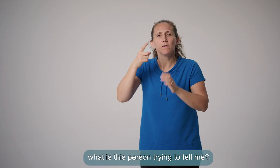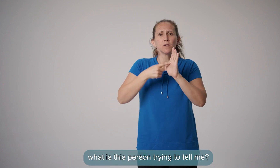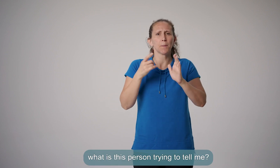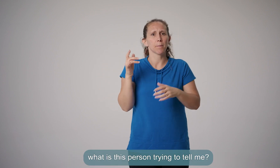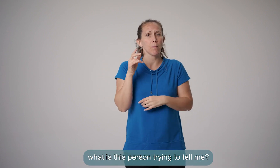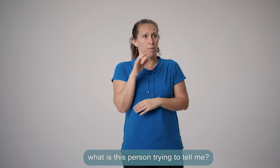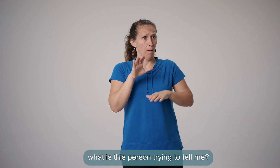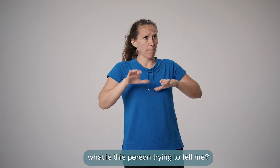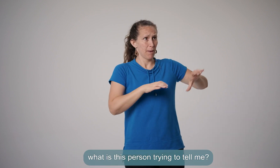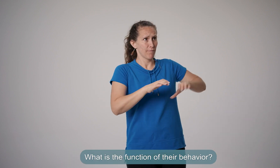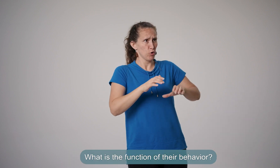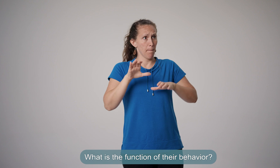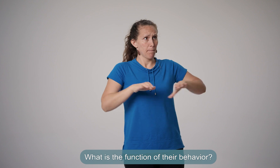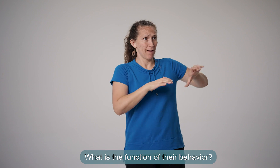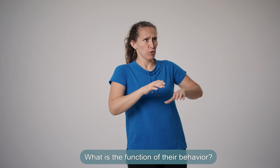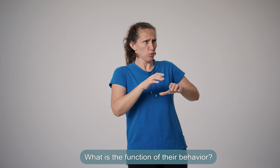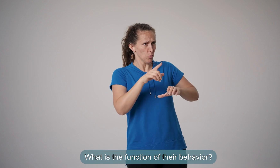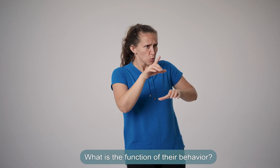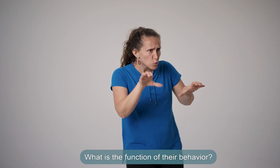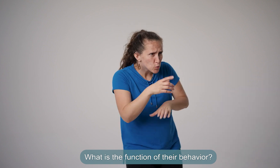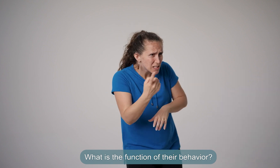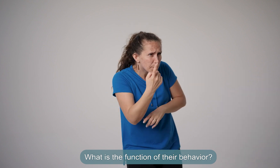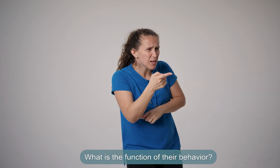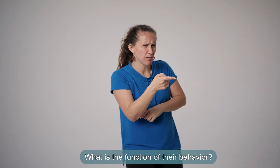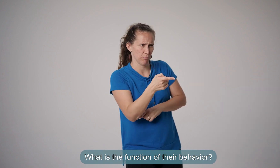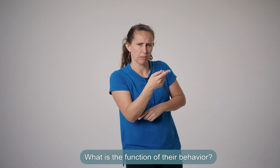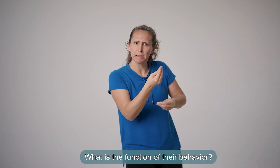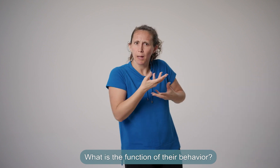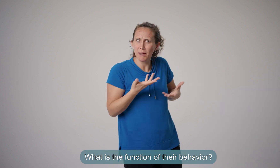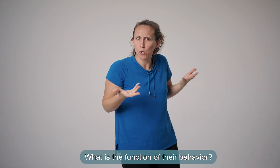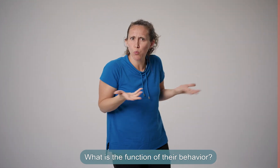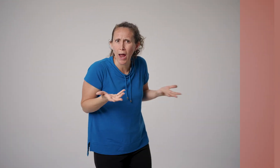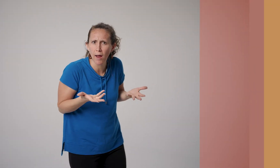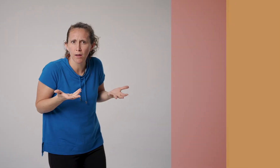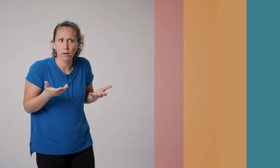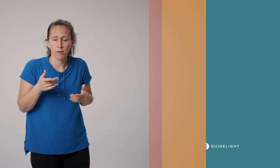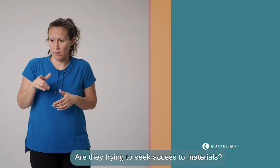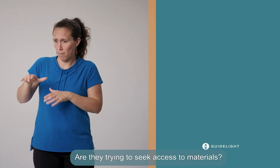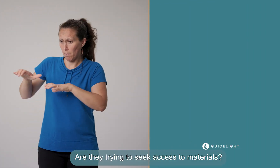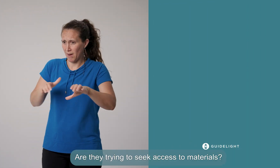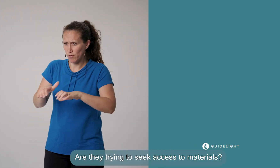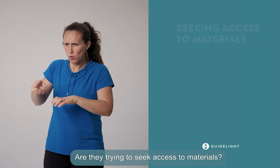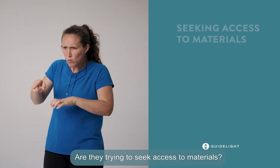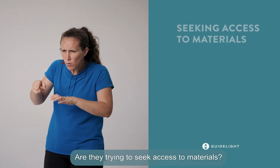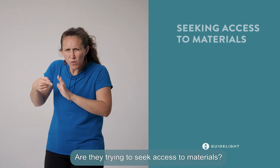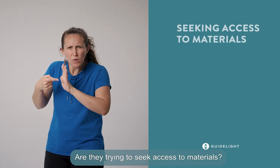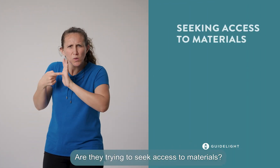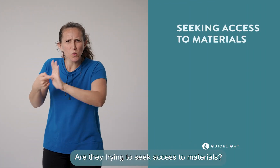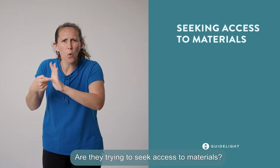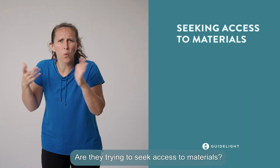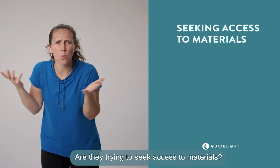me? What is the function of their behavior? Are they trying to seek access to